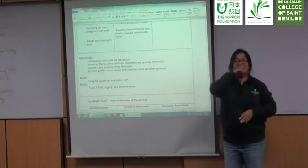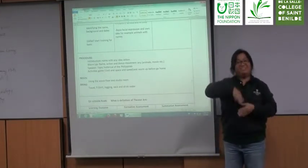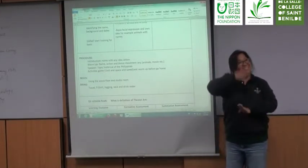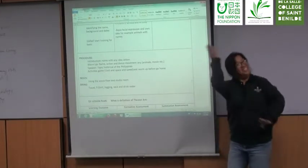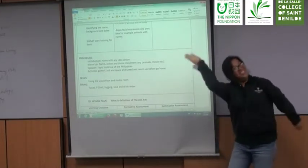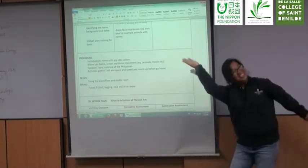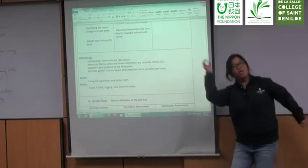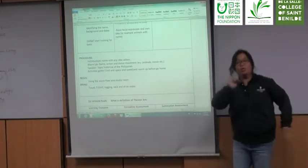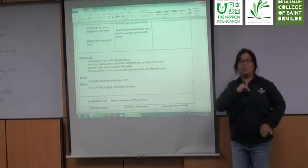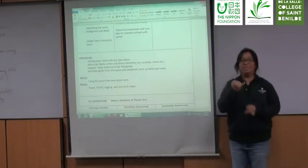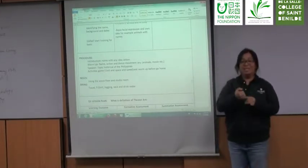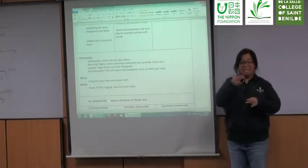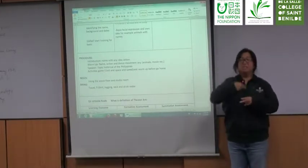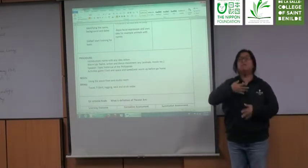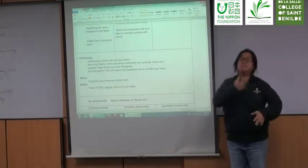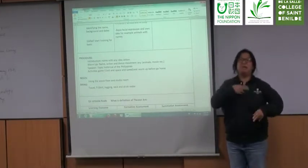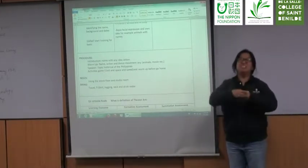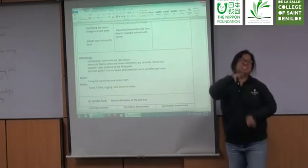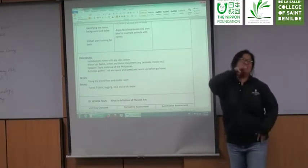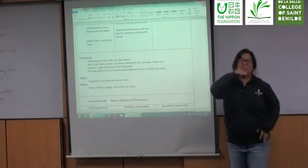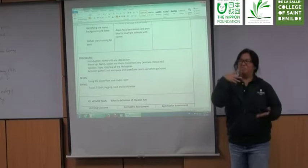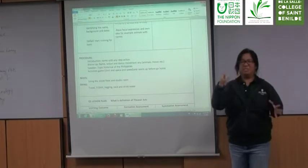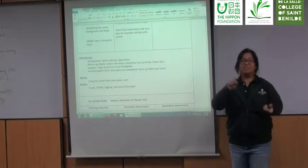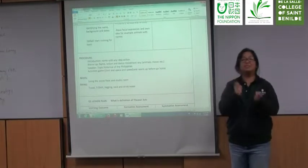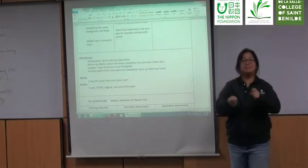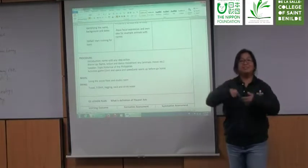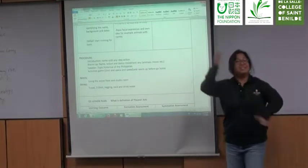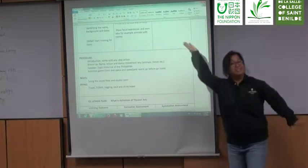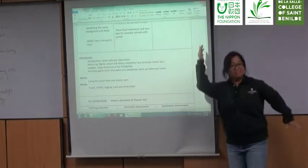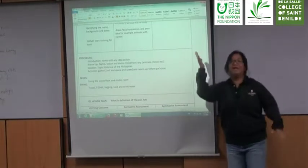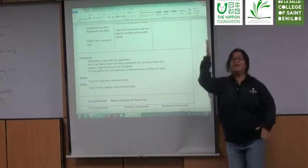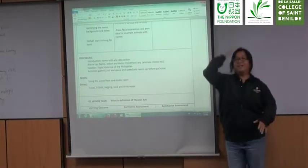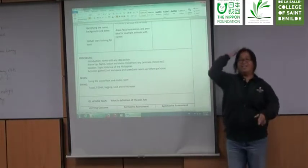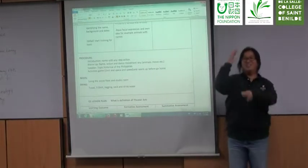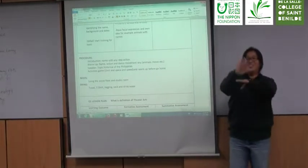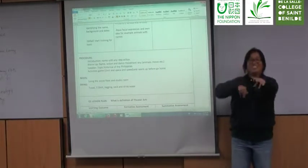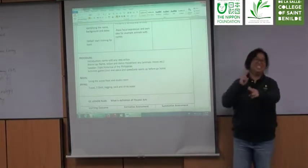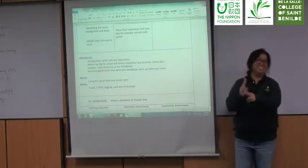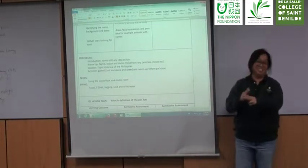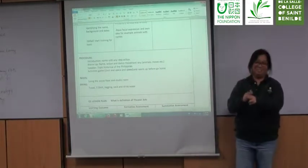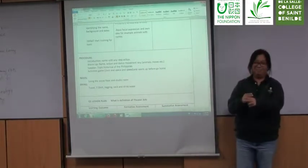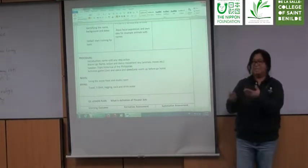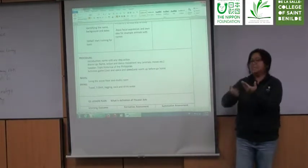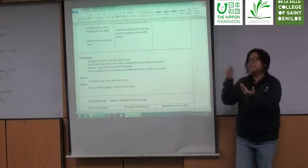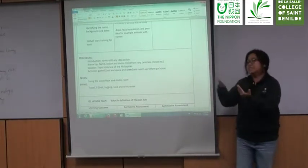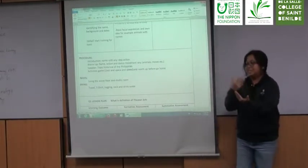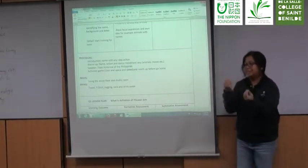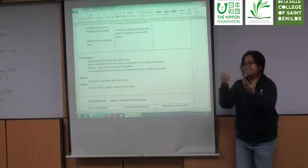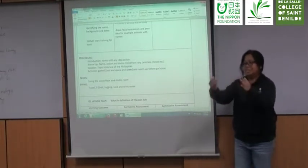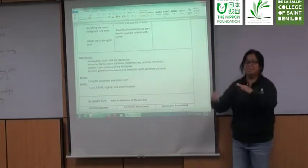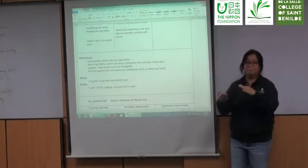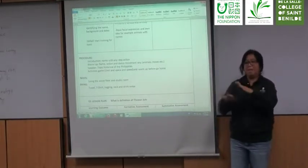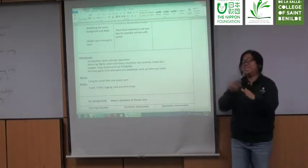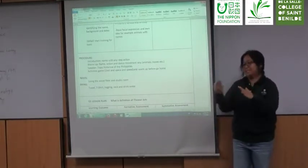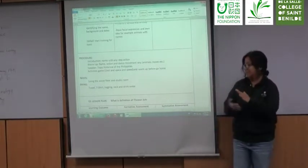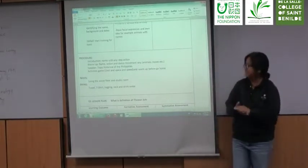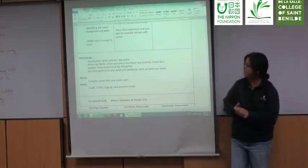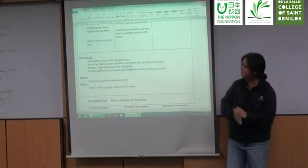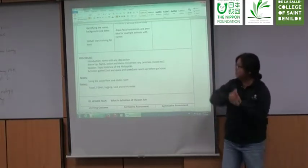We have to be creative. Then just don't say the name as Myra. Be creative using one